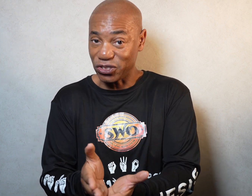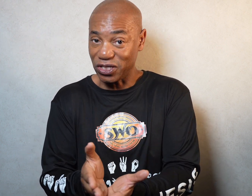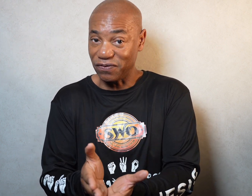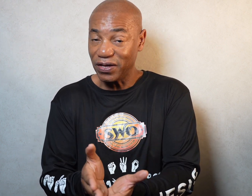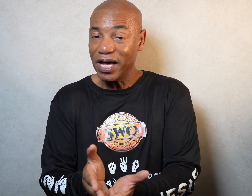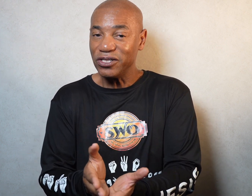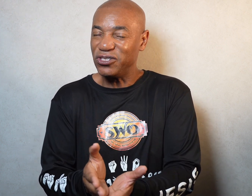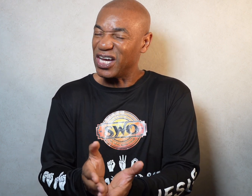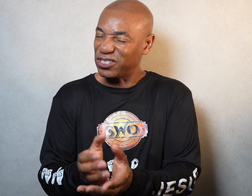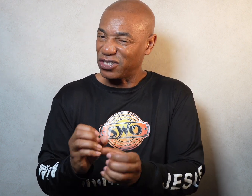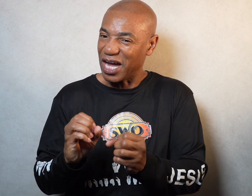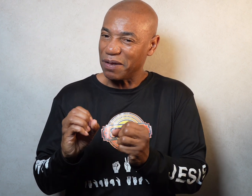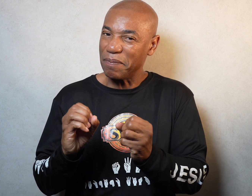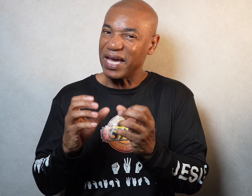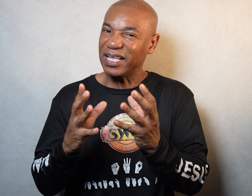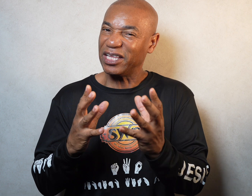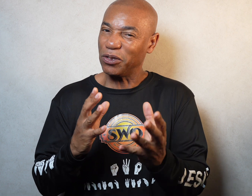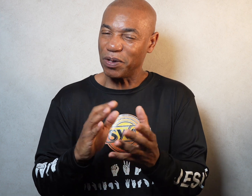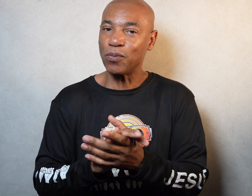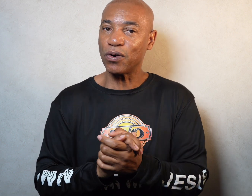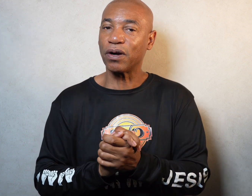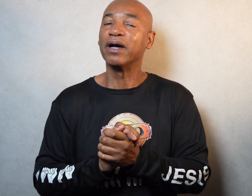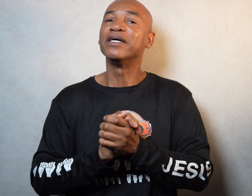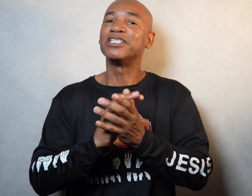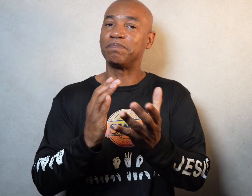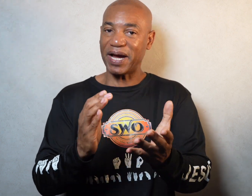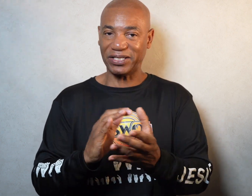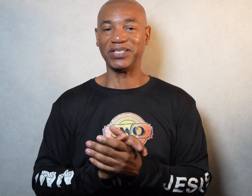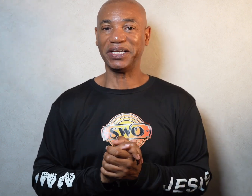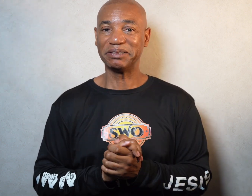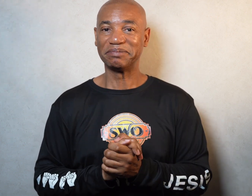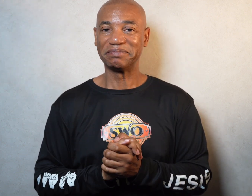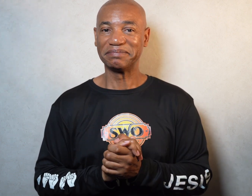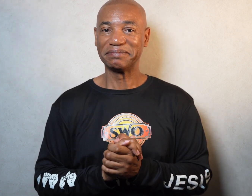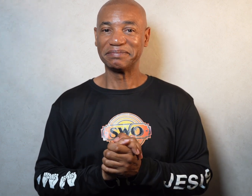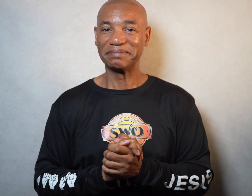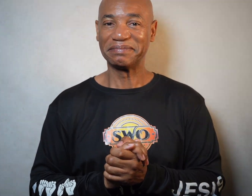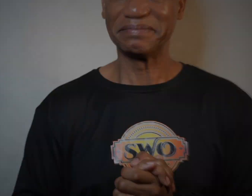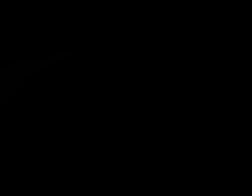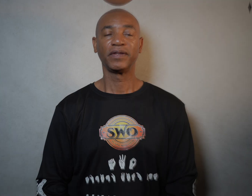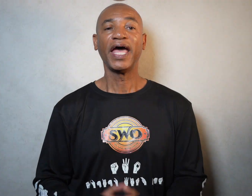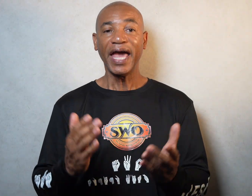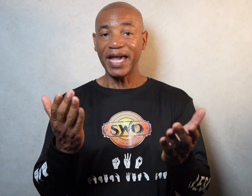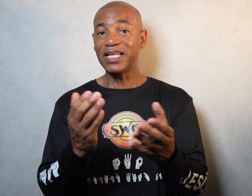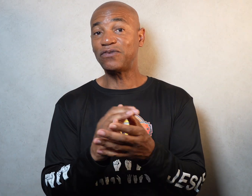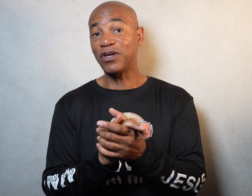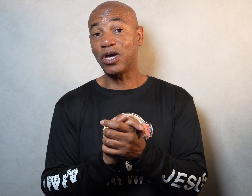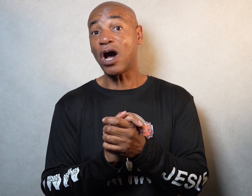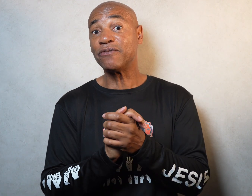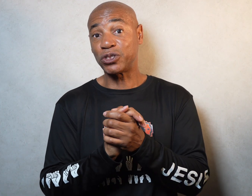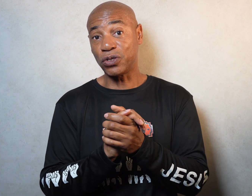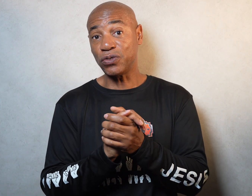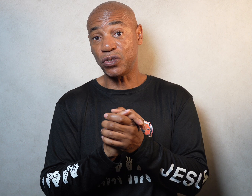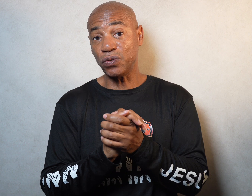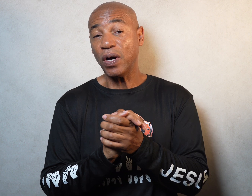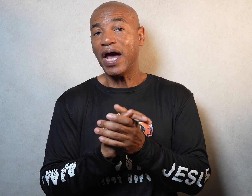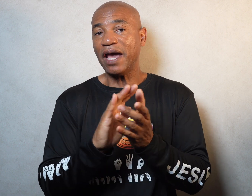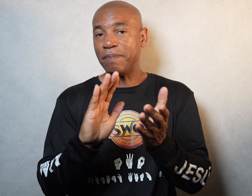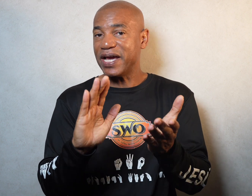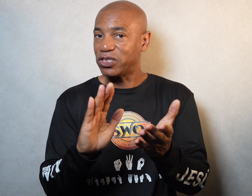adjective just to kind of make it a little bit more spicy. In this video, I've shown you a basic